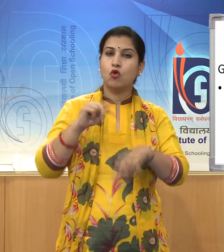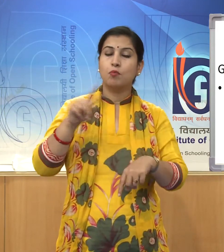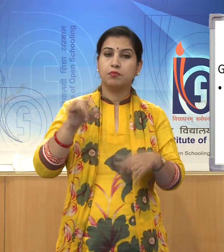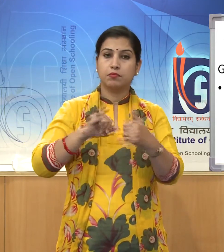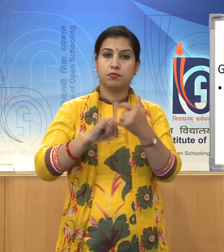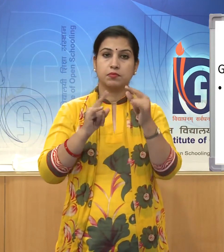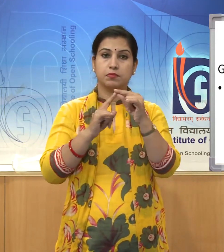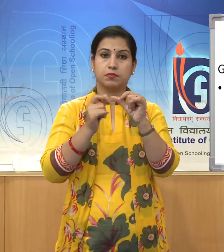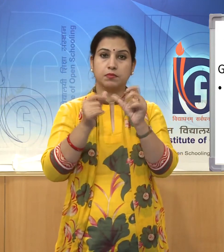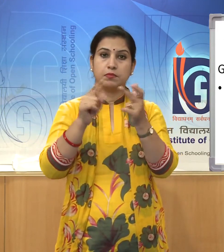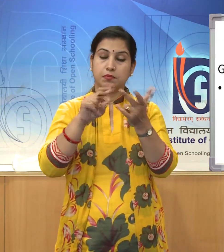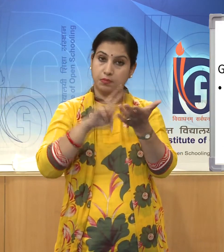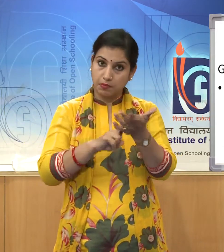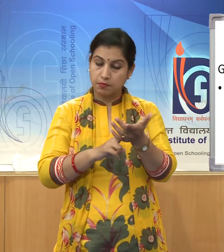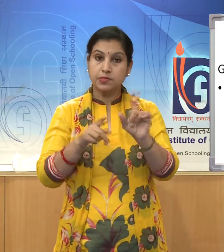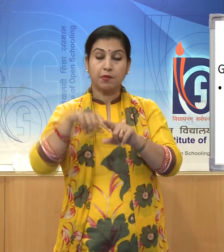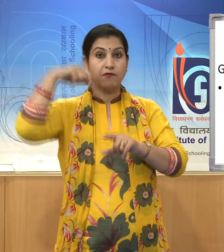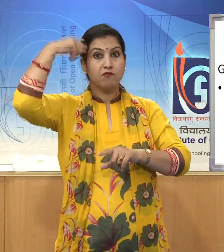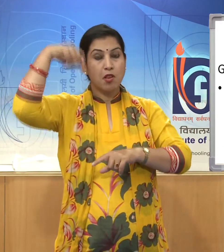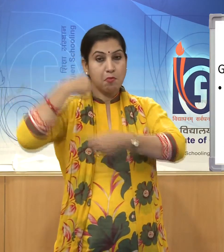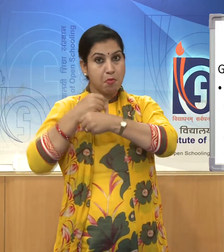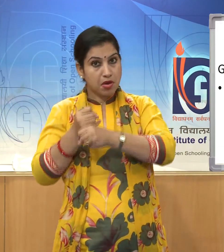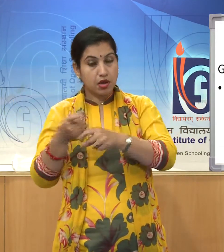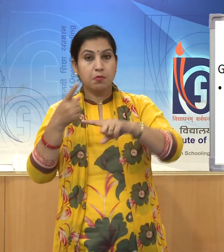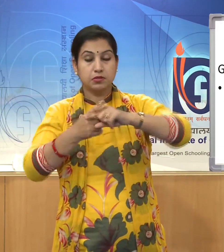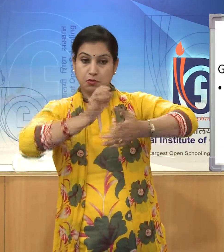painter, filmmaker and writer.